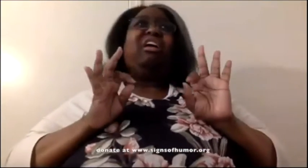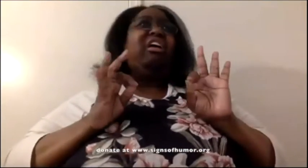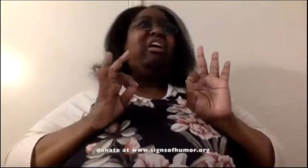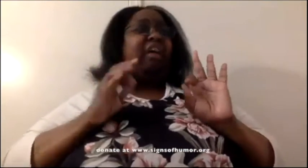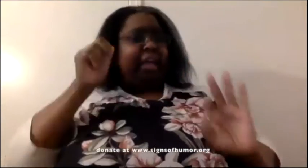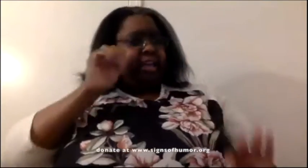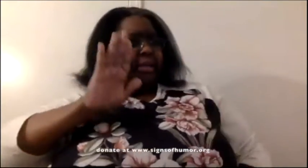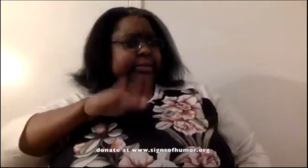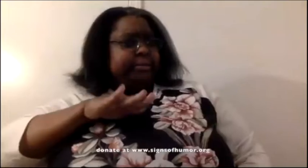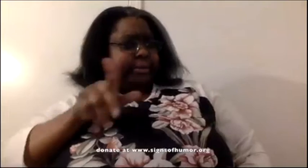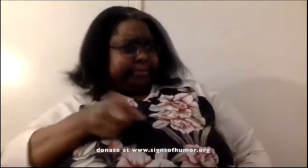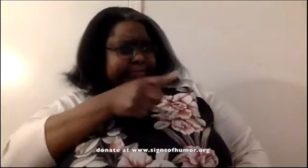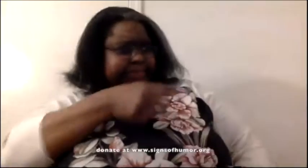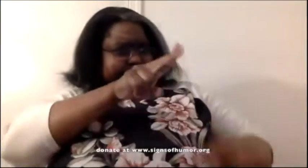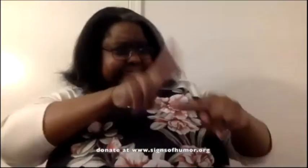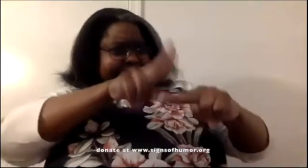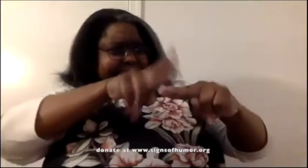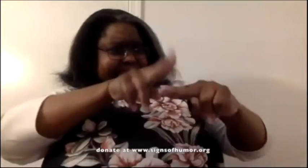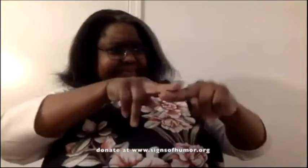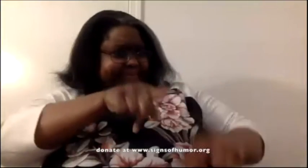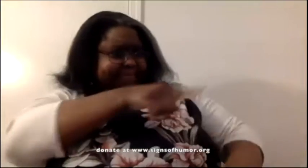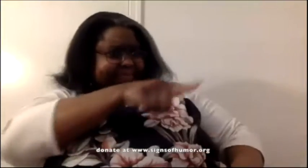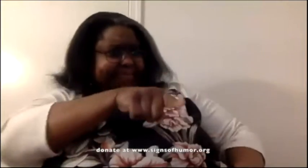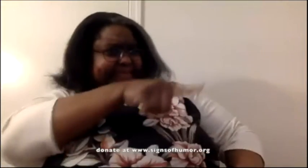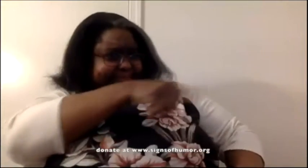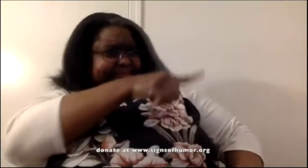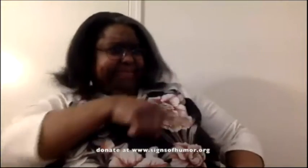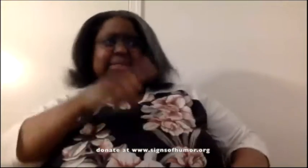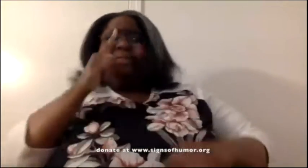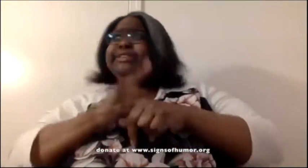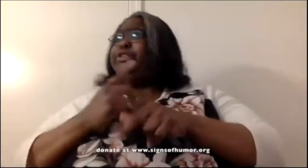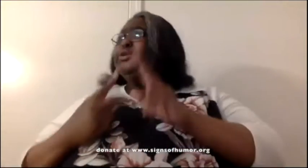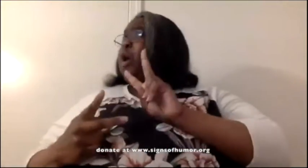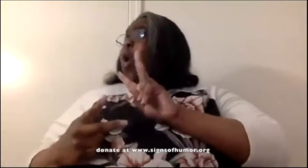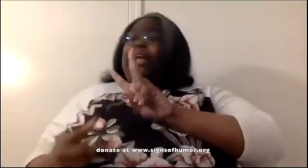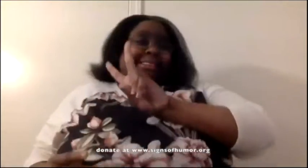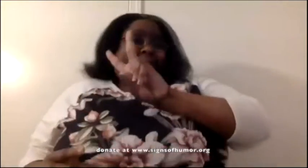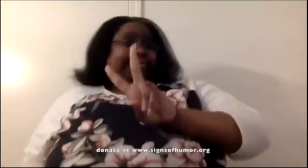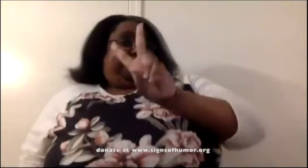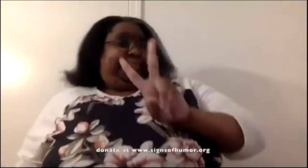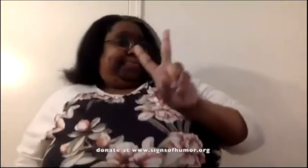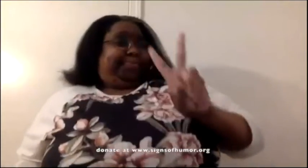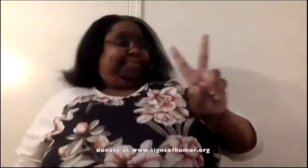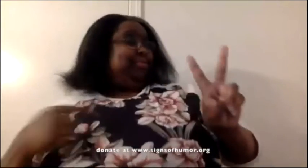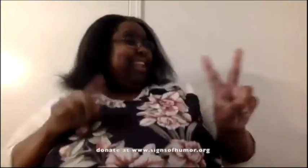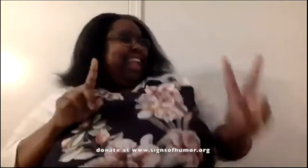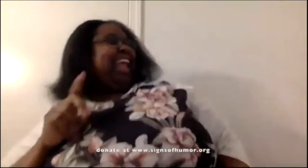wondering, wow, what is this place? Well, my auntie tells us to go sit in the back seats over there.